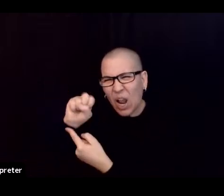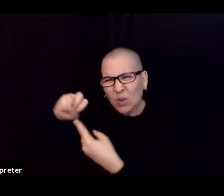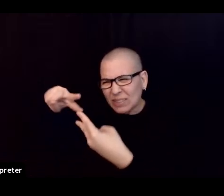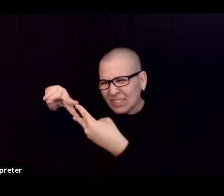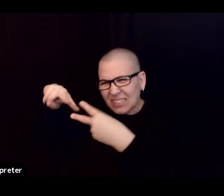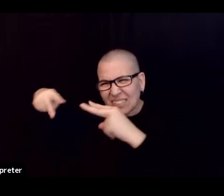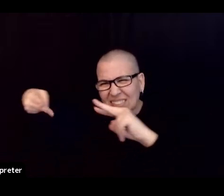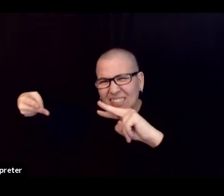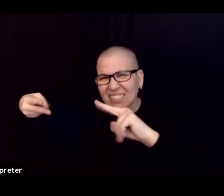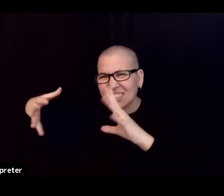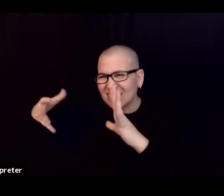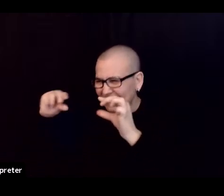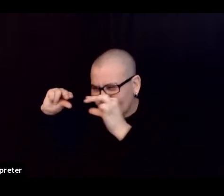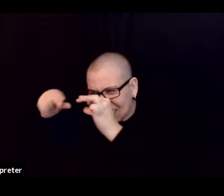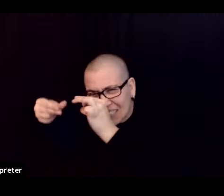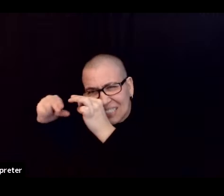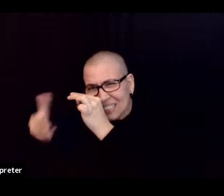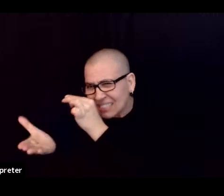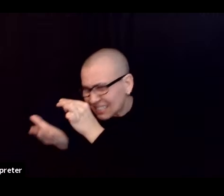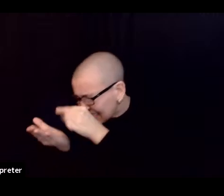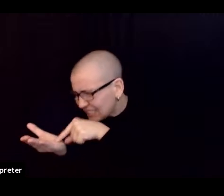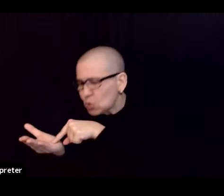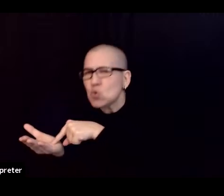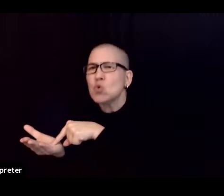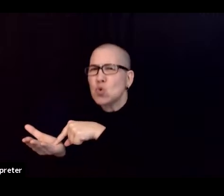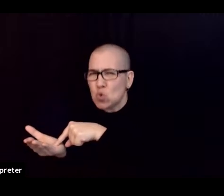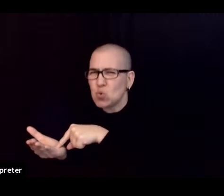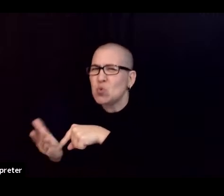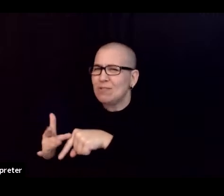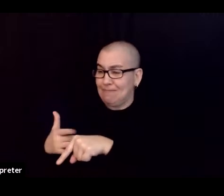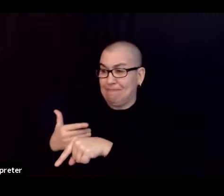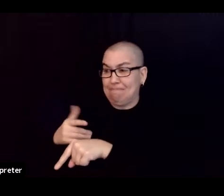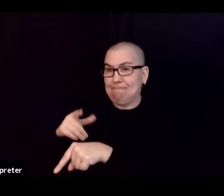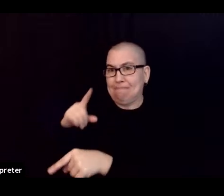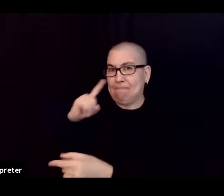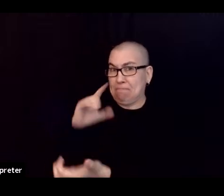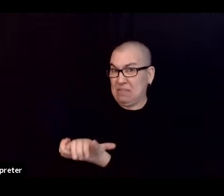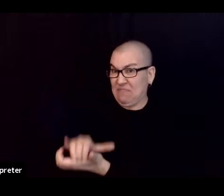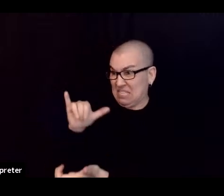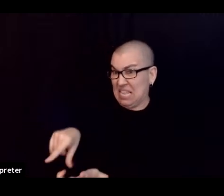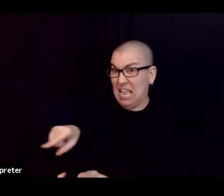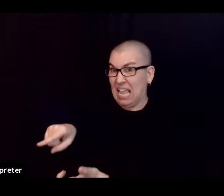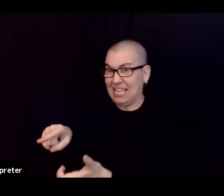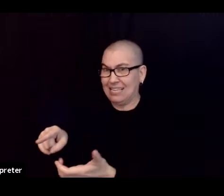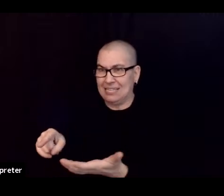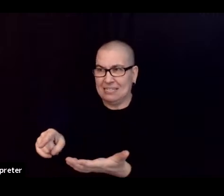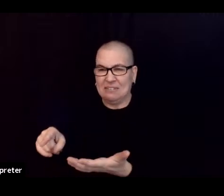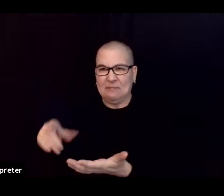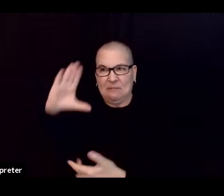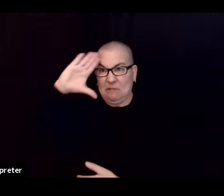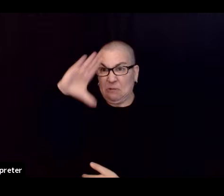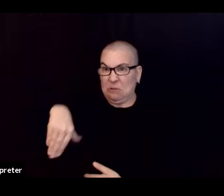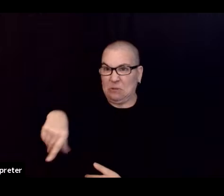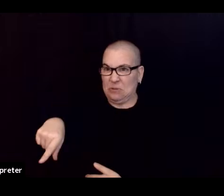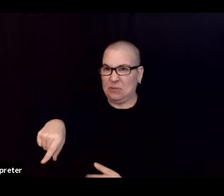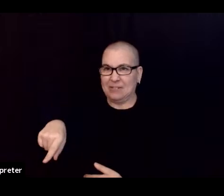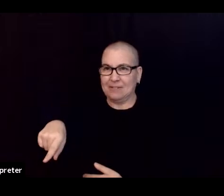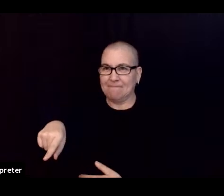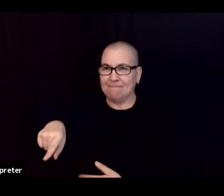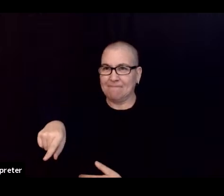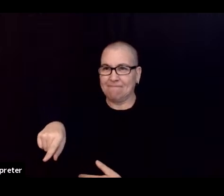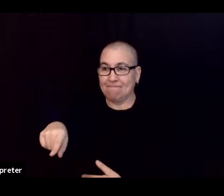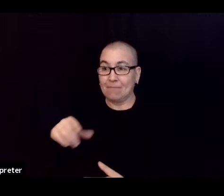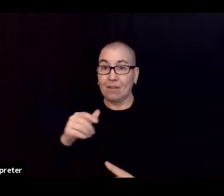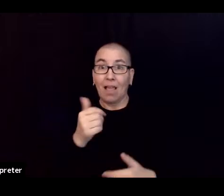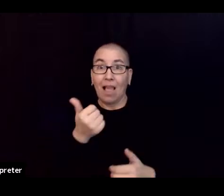high degree of certainty about the linkage between cases. So we want people to be aware of